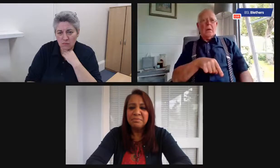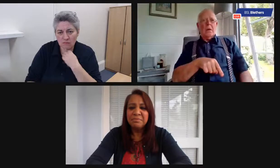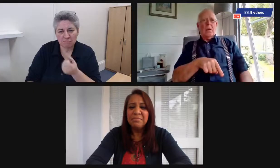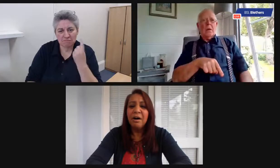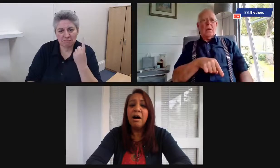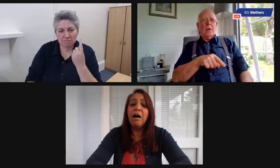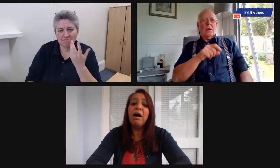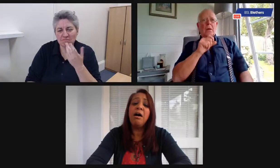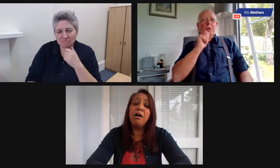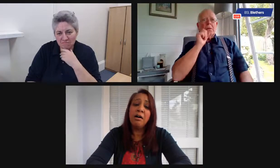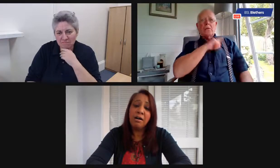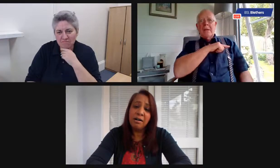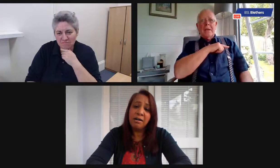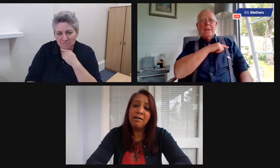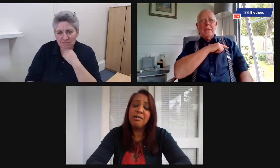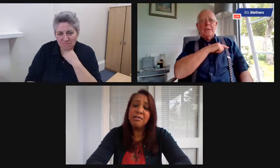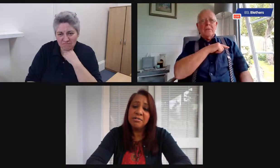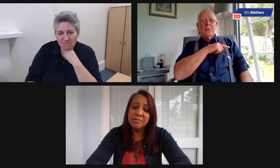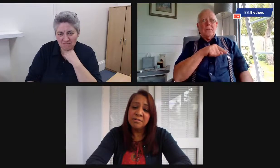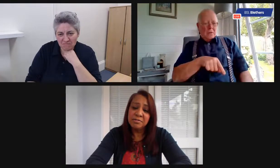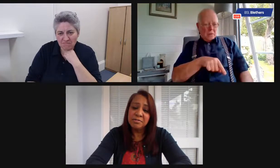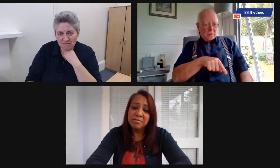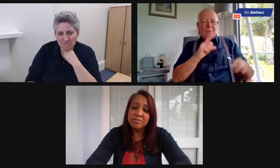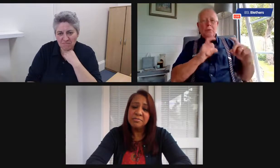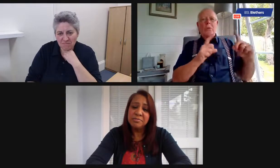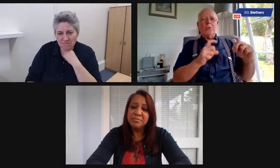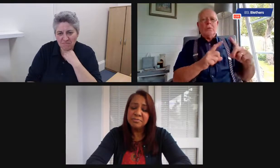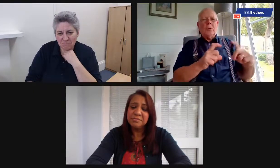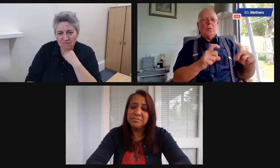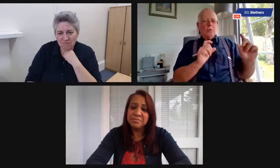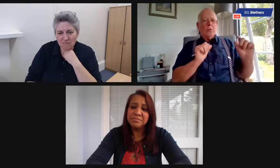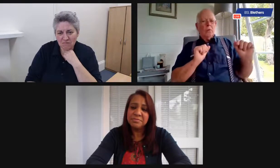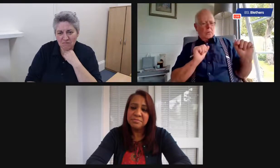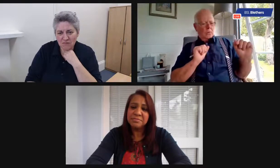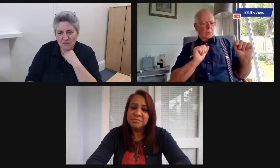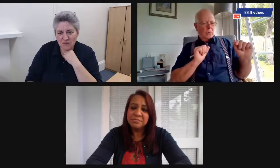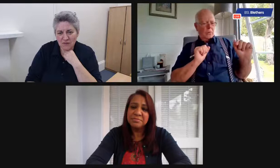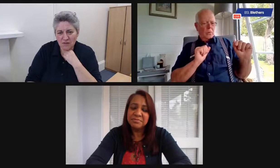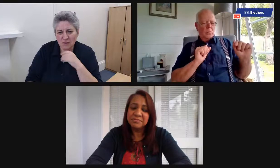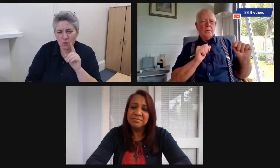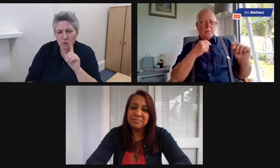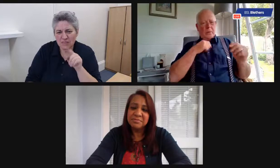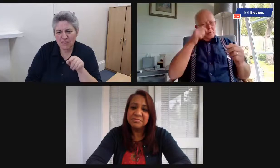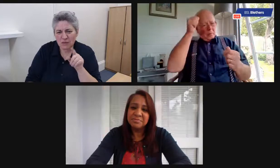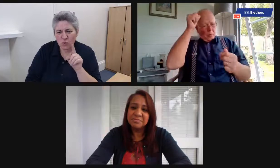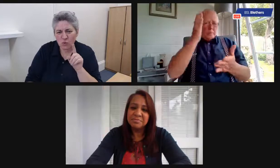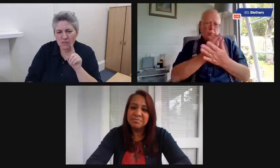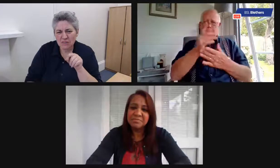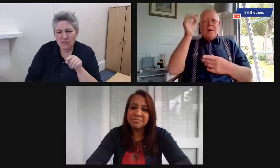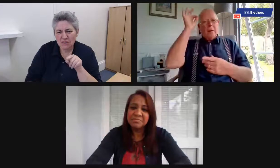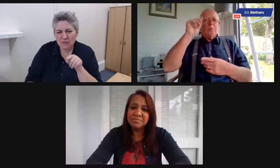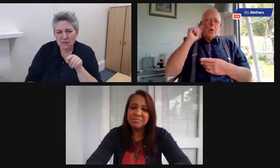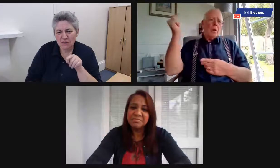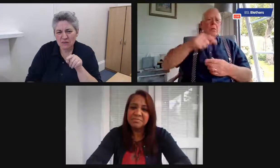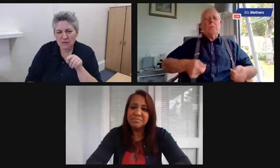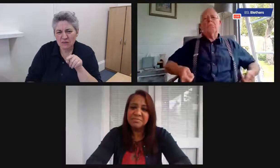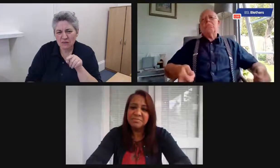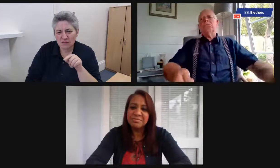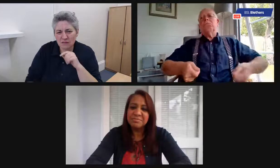and I'm just like, wow, those are there. That's amazing. I took so many photographs. Really,